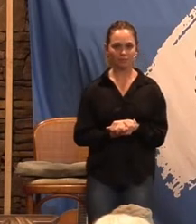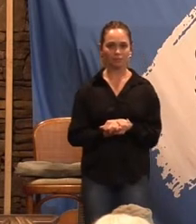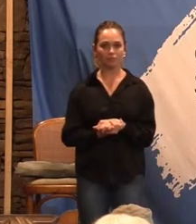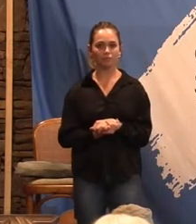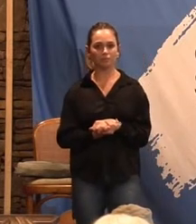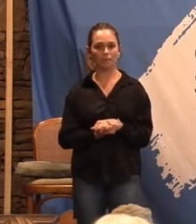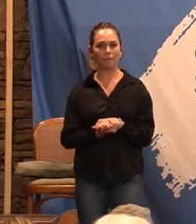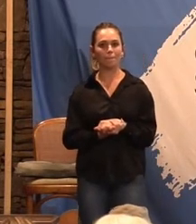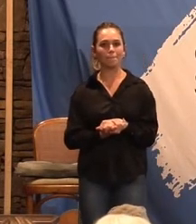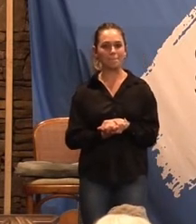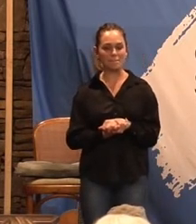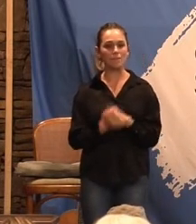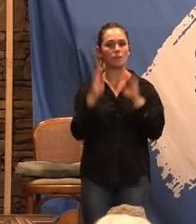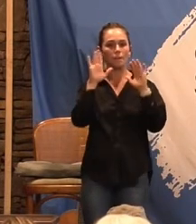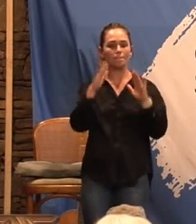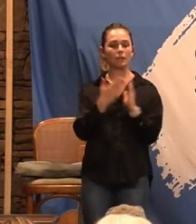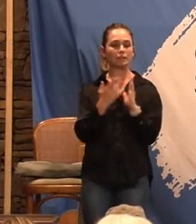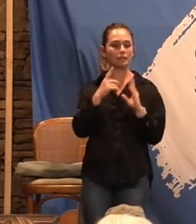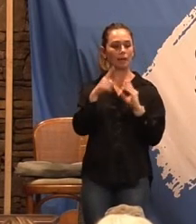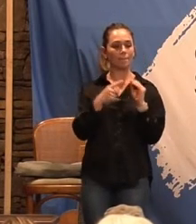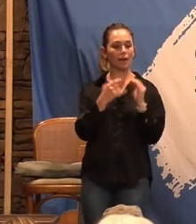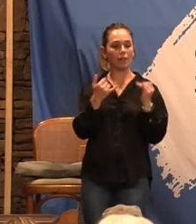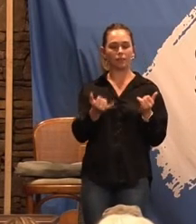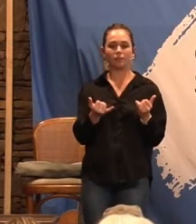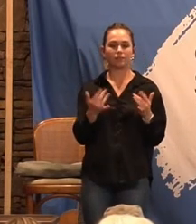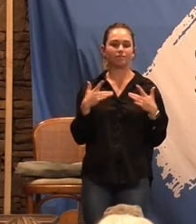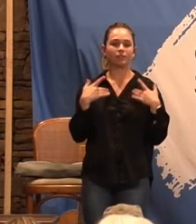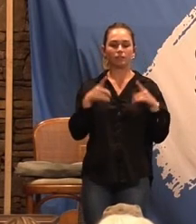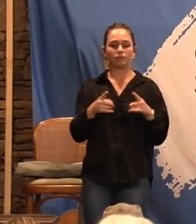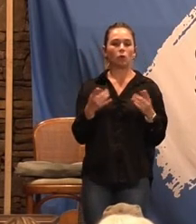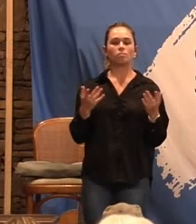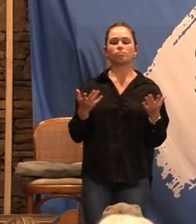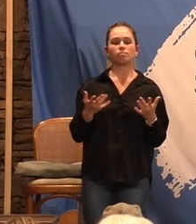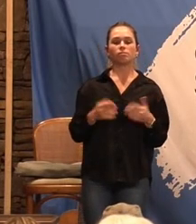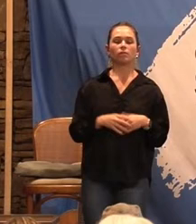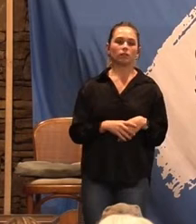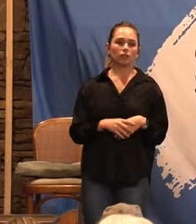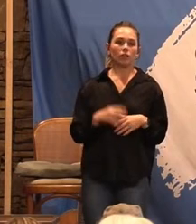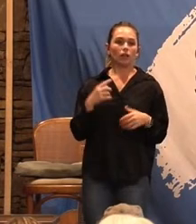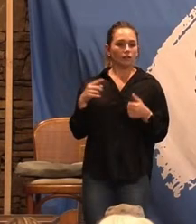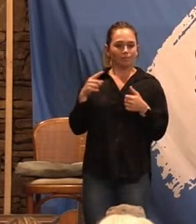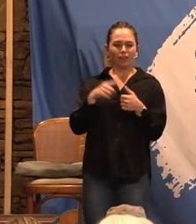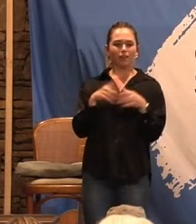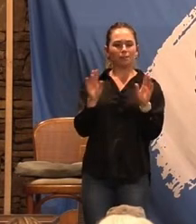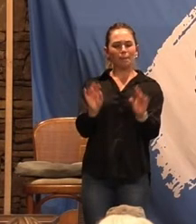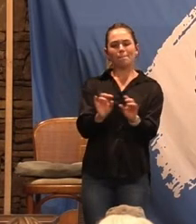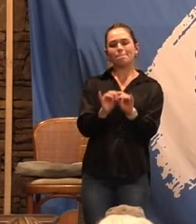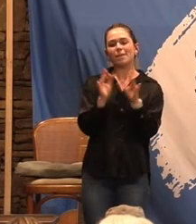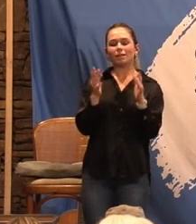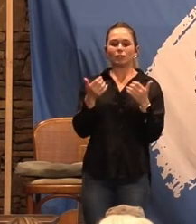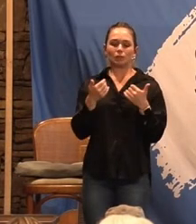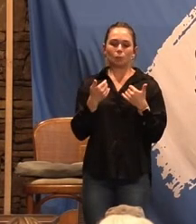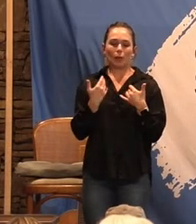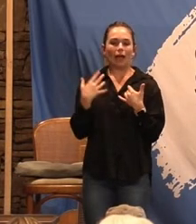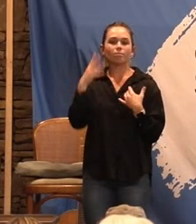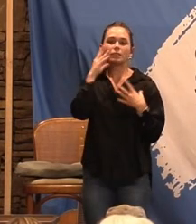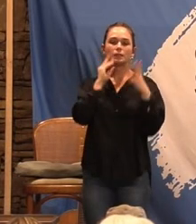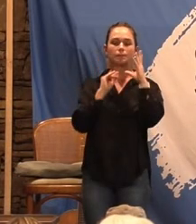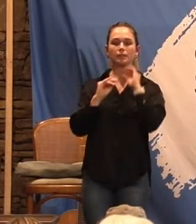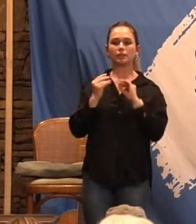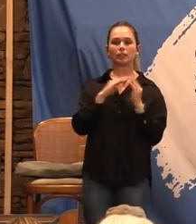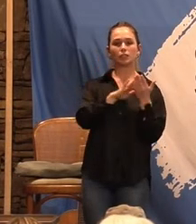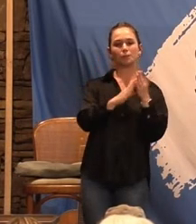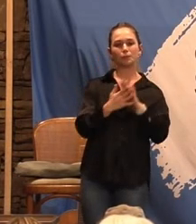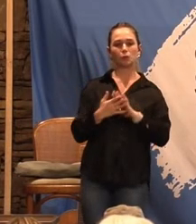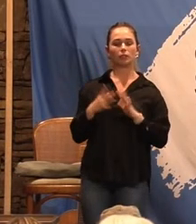Yes. The amazing thing about this festival and any festival is, number one, the magic it brings to all of us and the community that